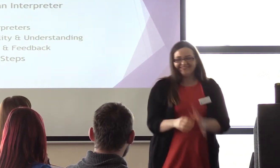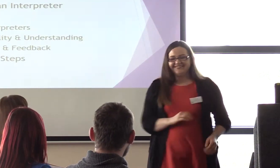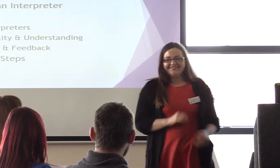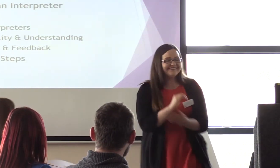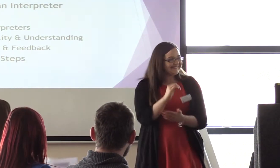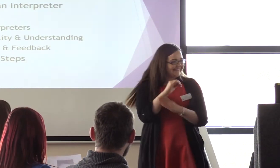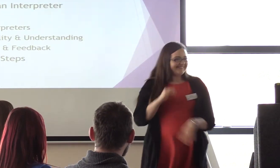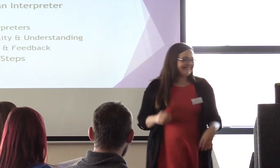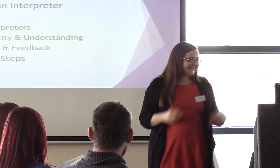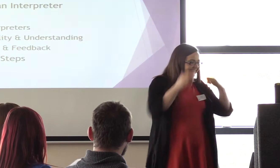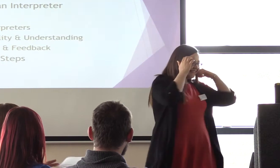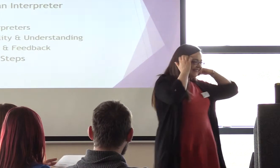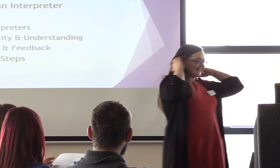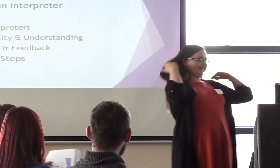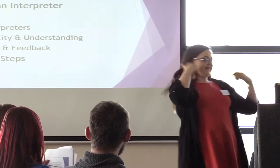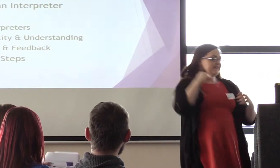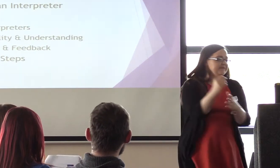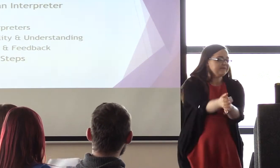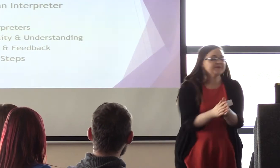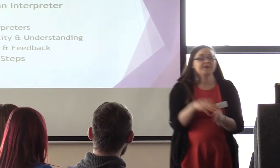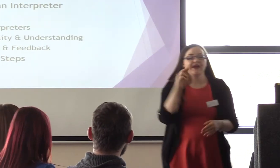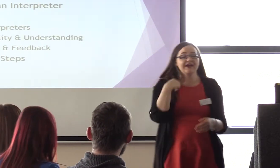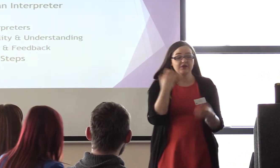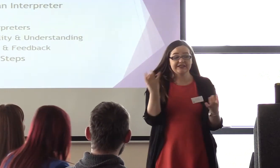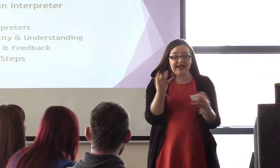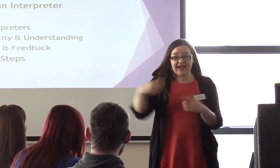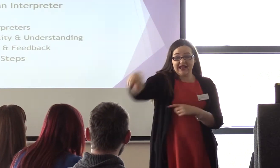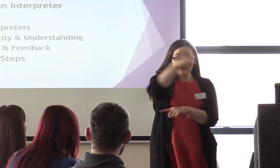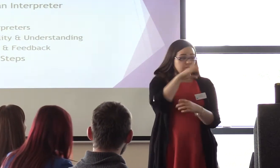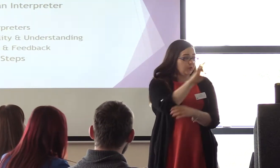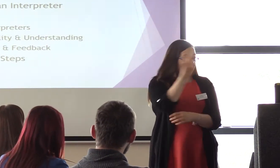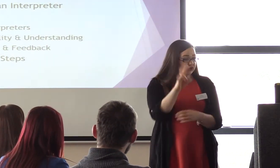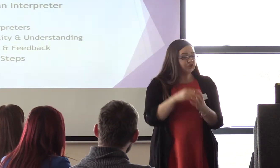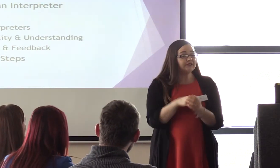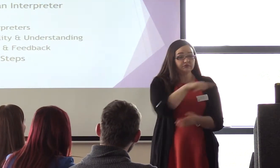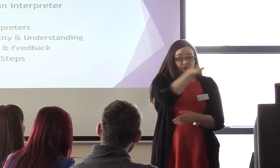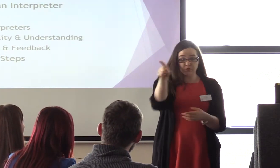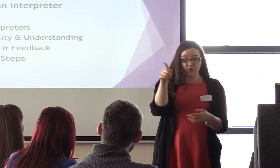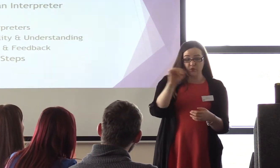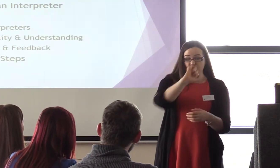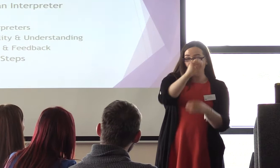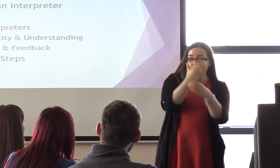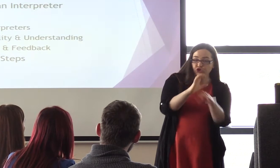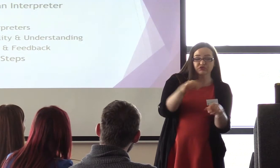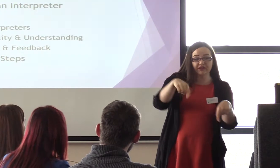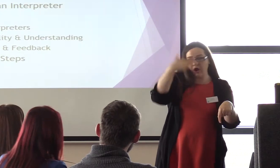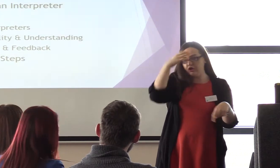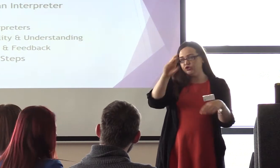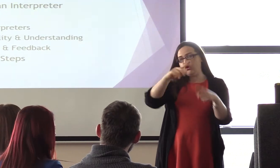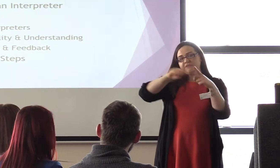It was from the signing, the noise of the bracelet, sorry, that was the interpreter's request. So I just want to ask everybody here a question, whether